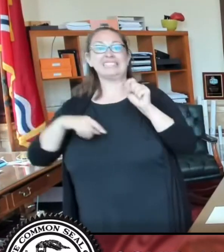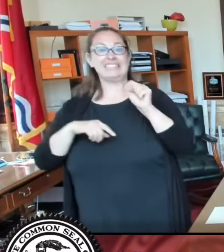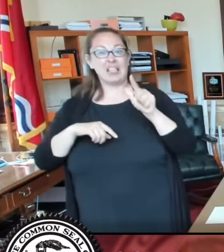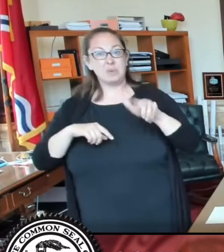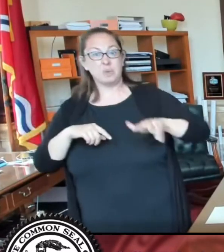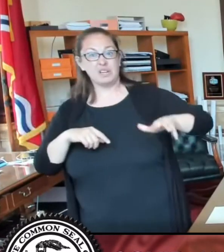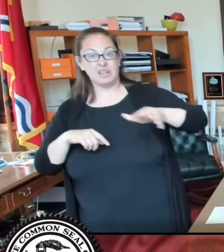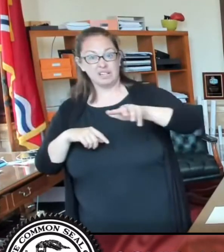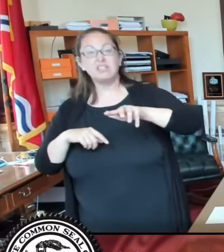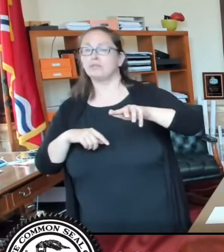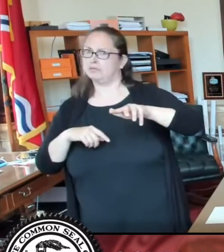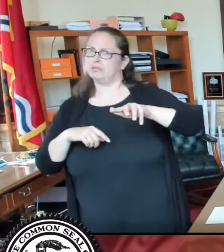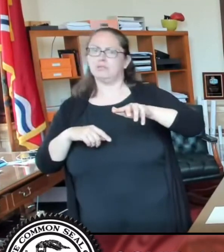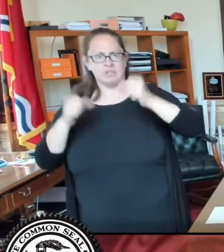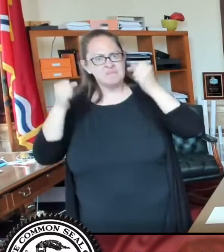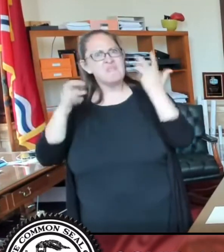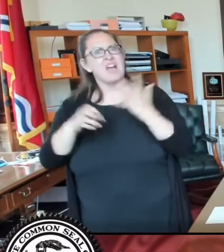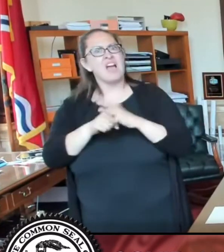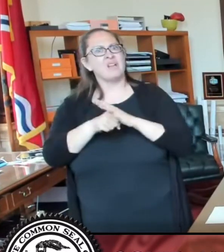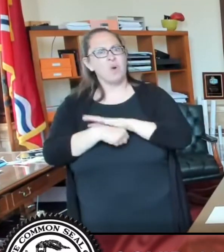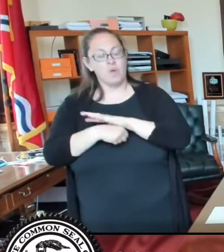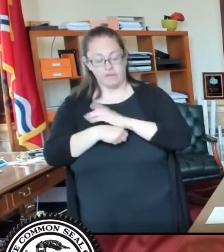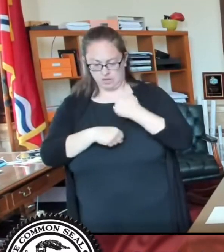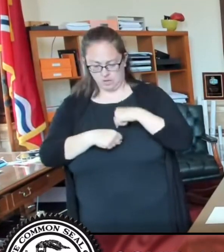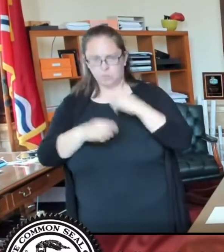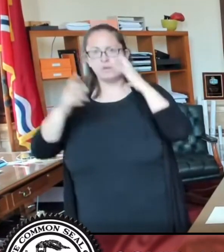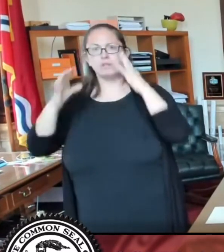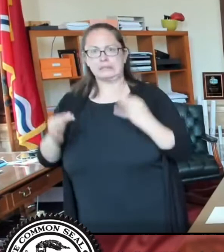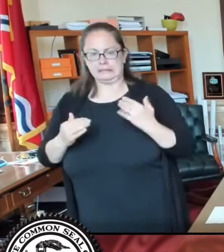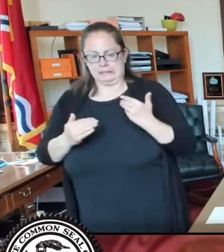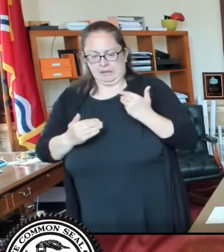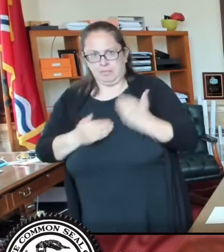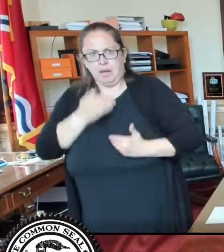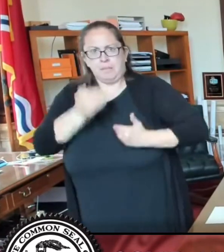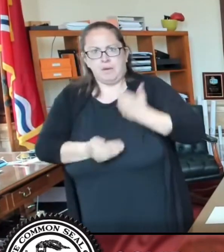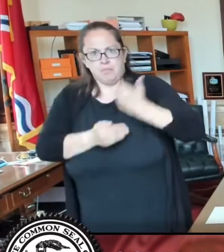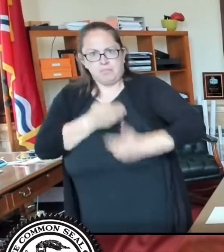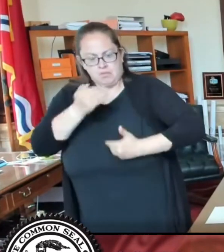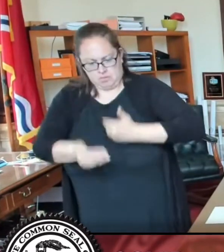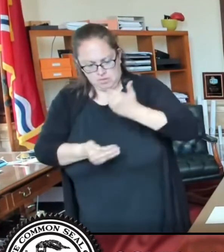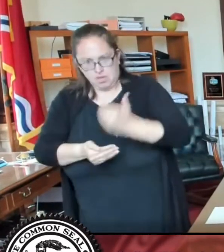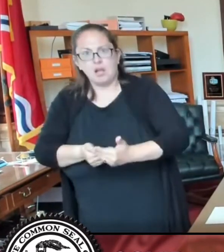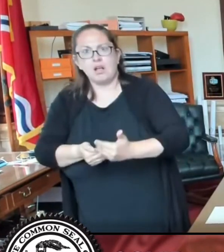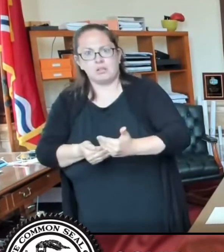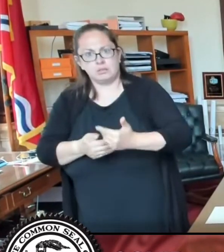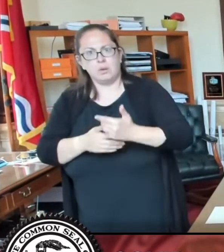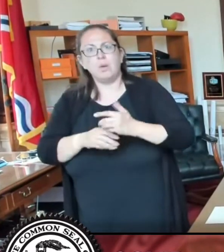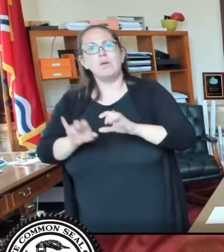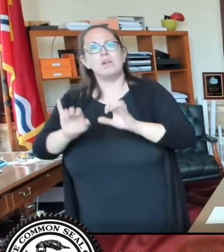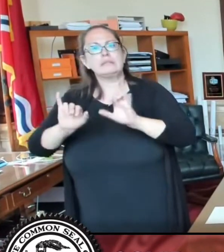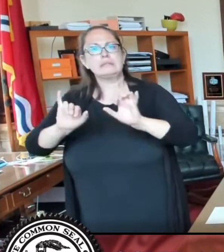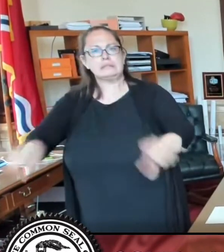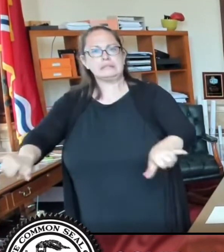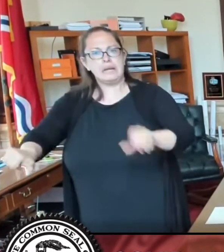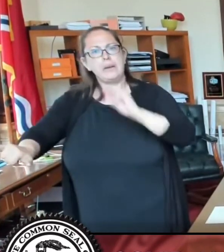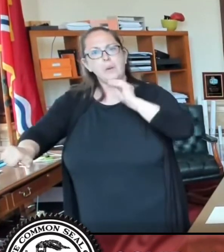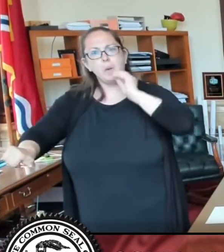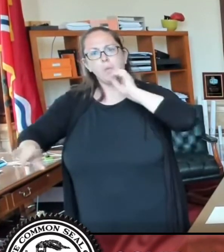many COVID cases. And that's why we took the steps that we did to basically put in a stay-at-home order in